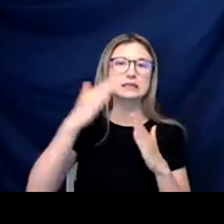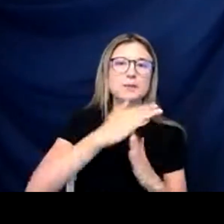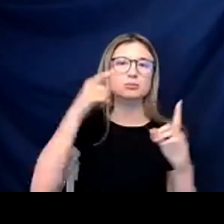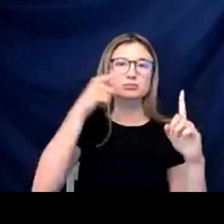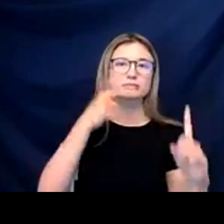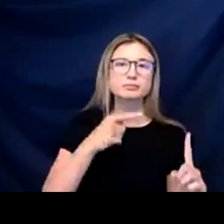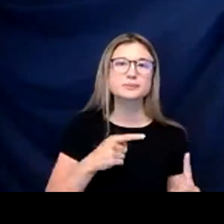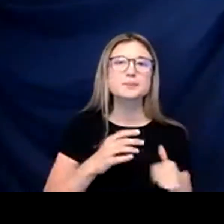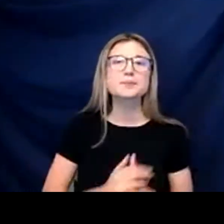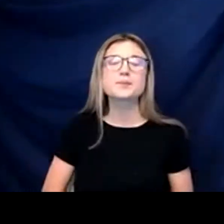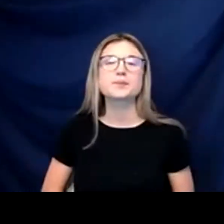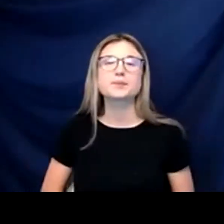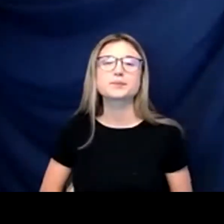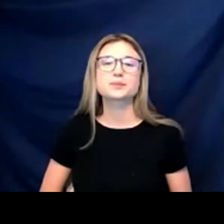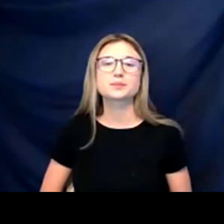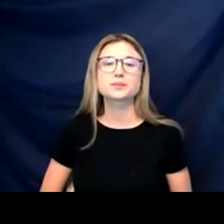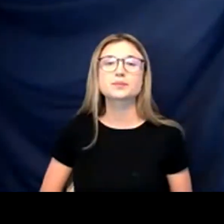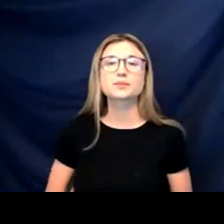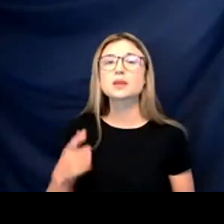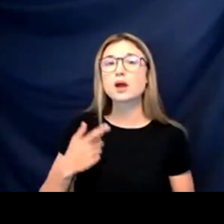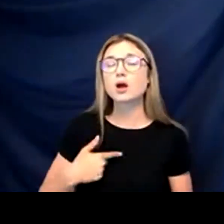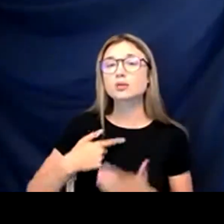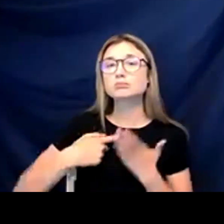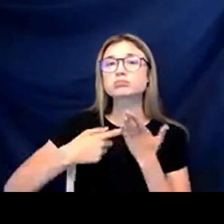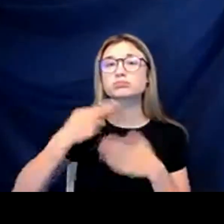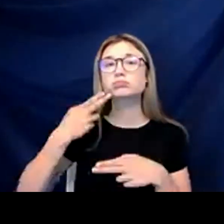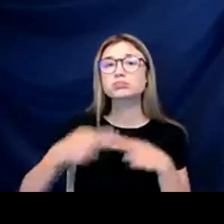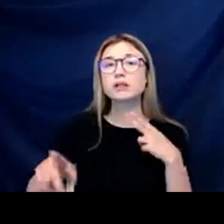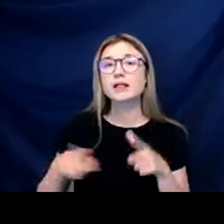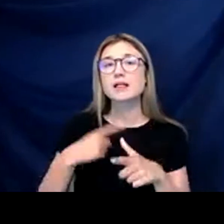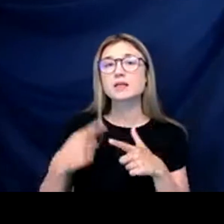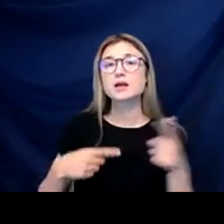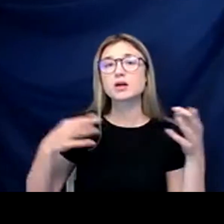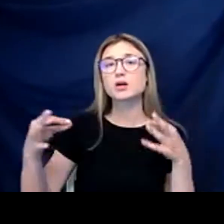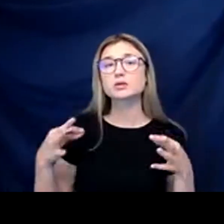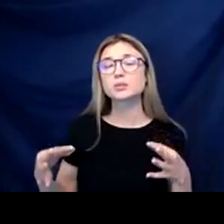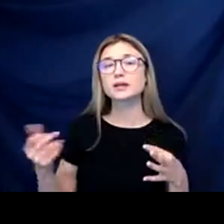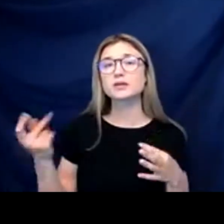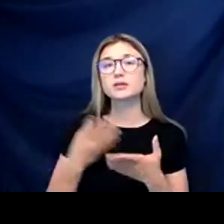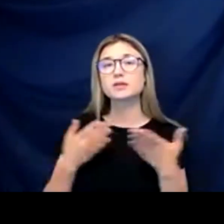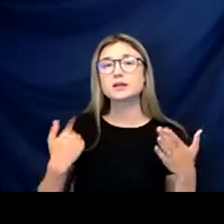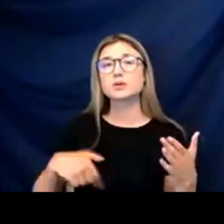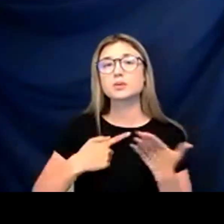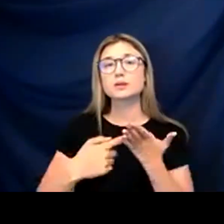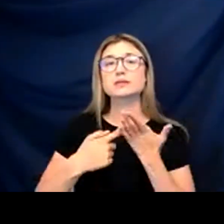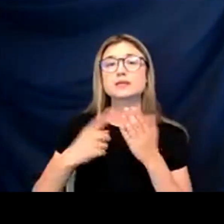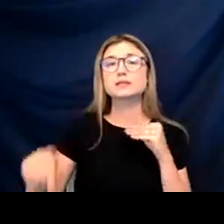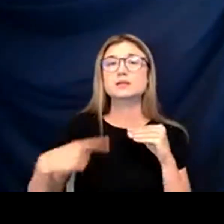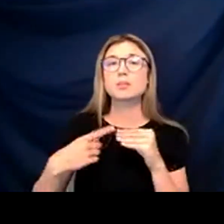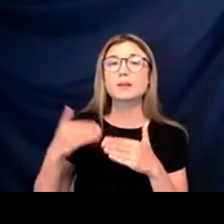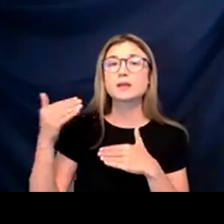the session. So I'll just run through those and then I'll tell you a little bit about what we talked about in terms of next steps.